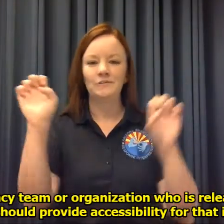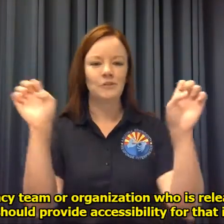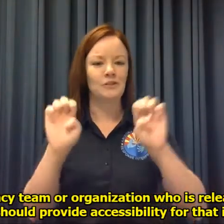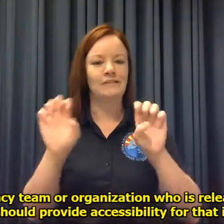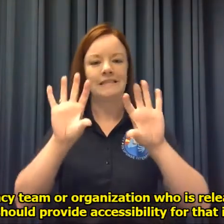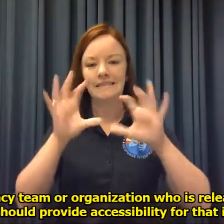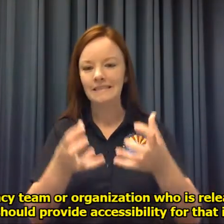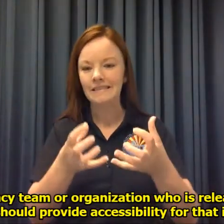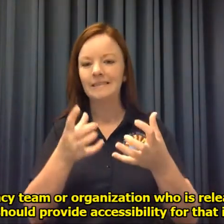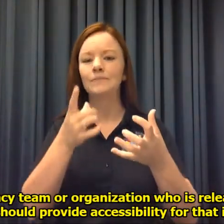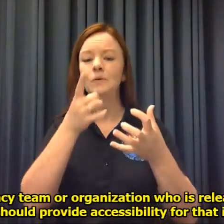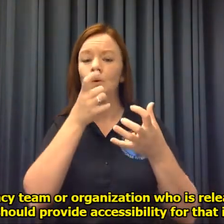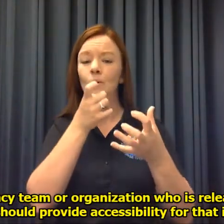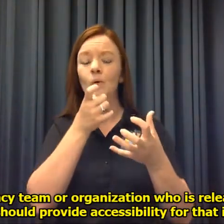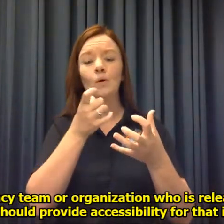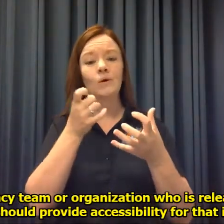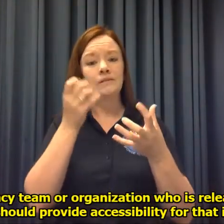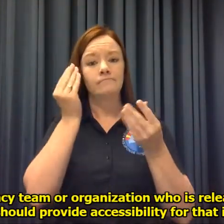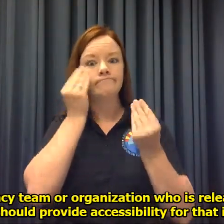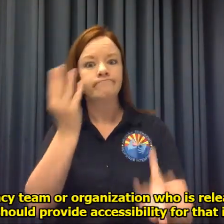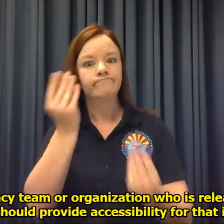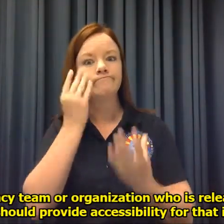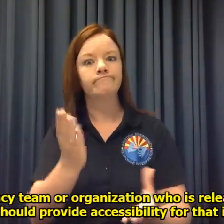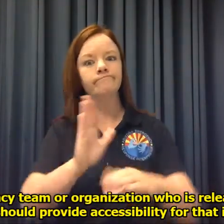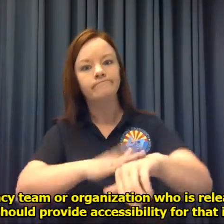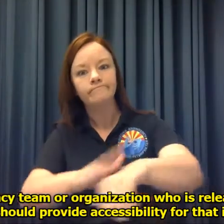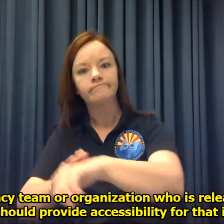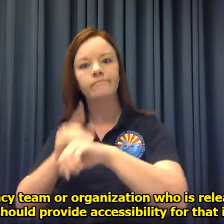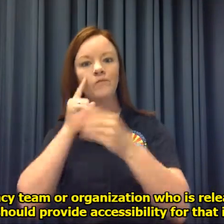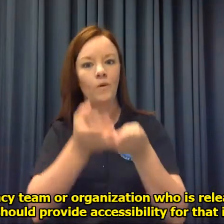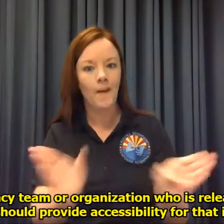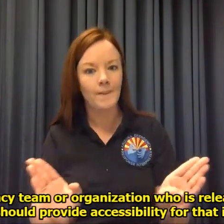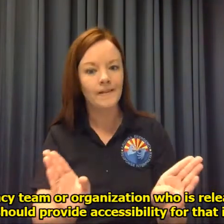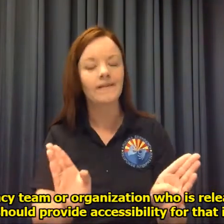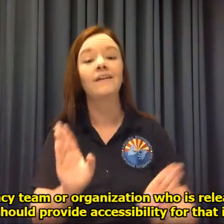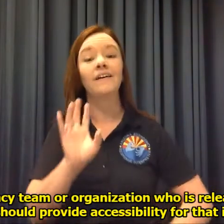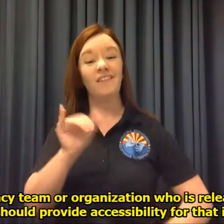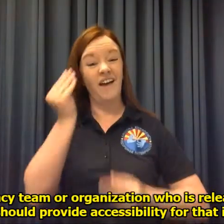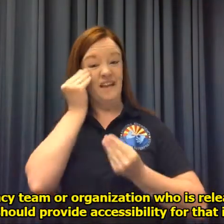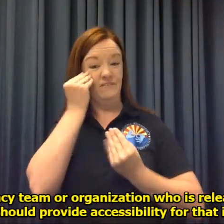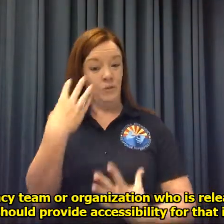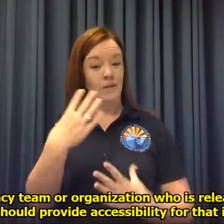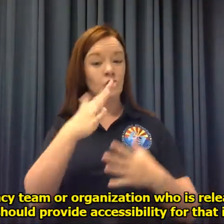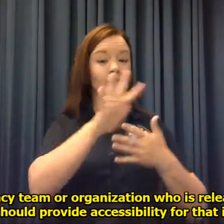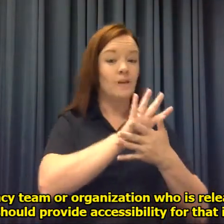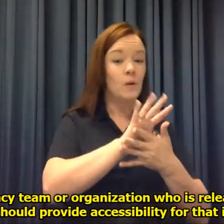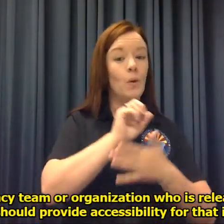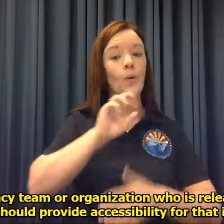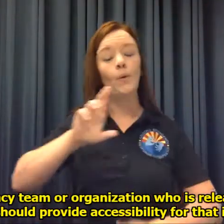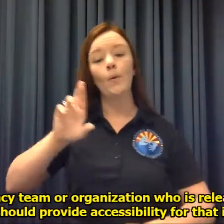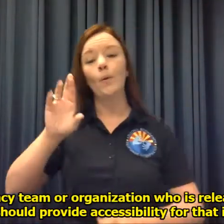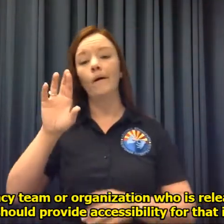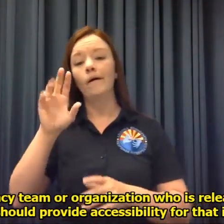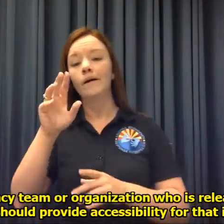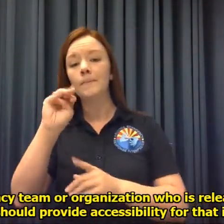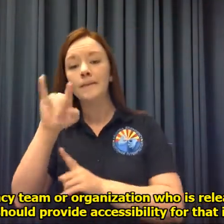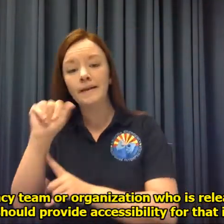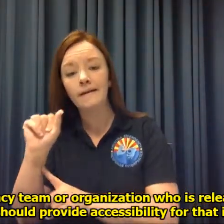Any emergency team or organization who is releasing public information should provide accessibility for that